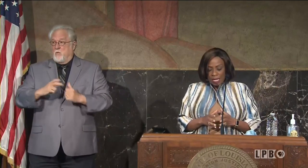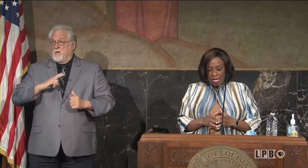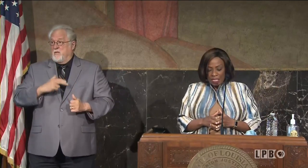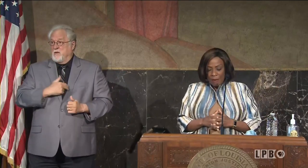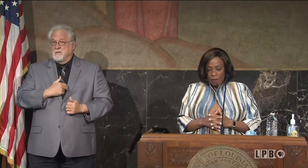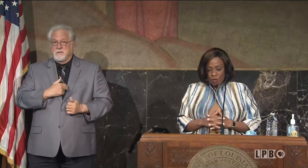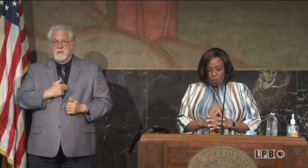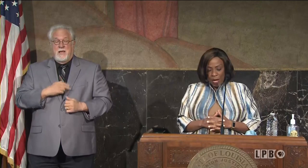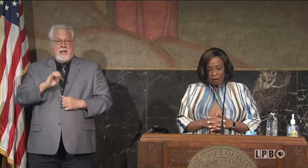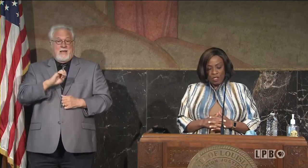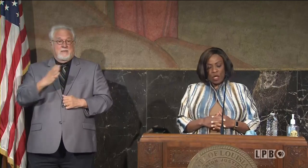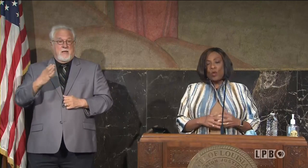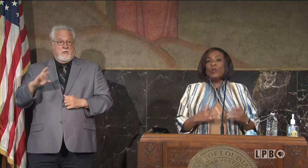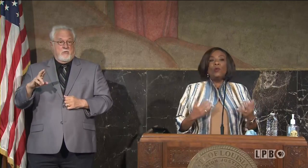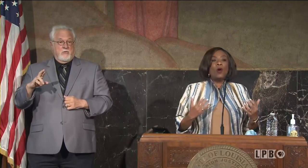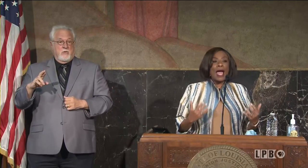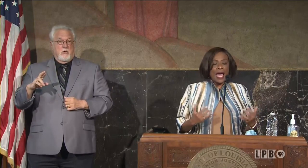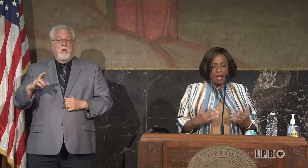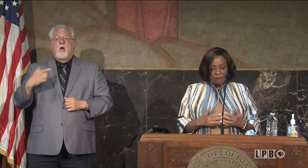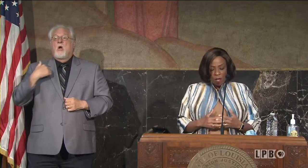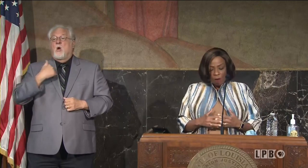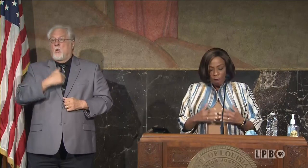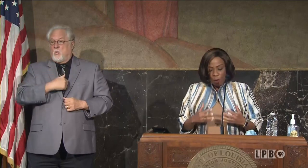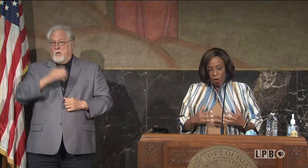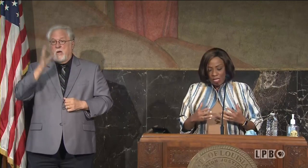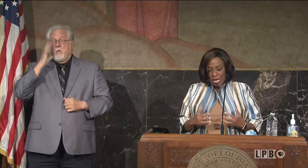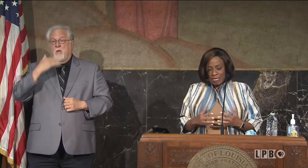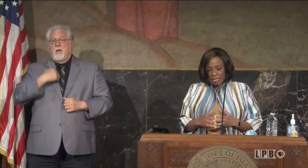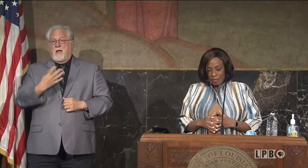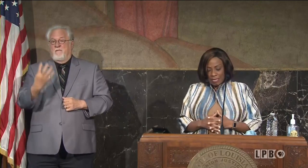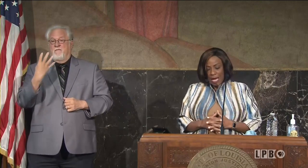us, that in East Baton Rouge Parish, we will have